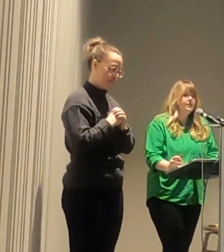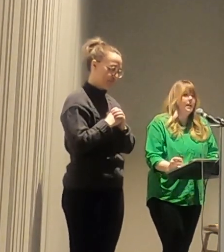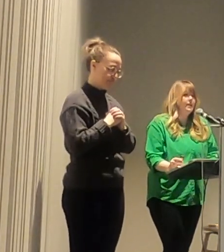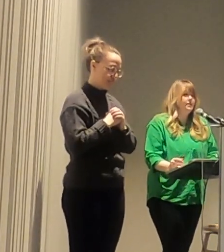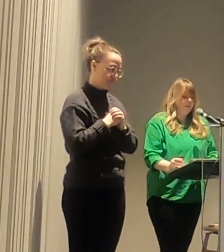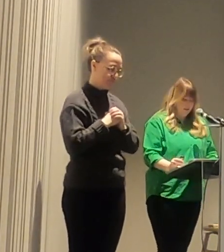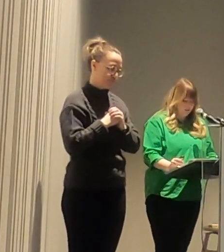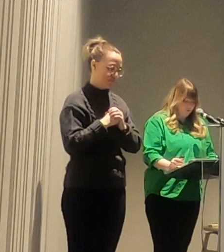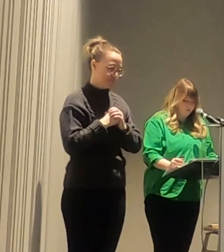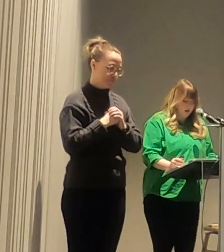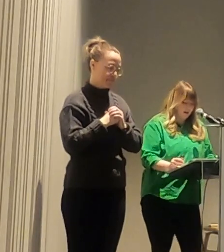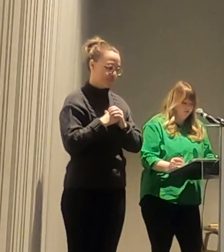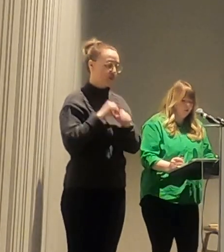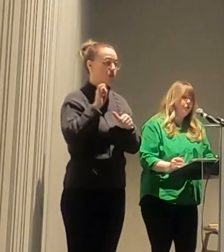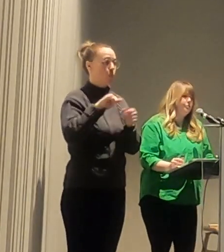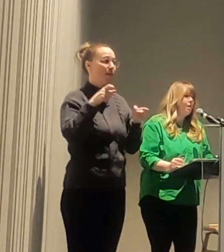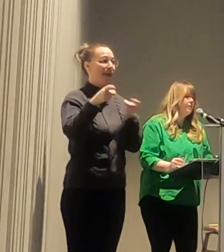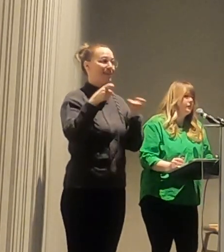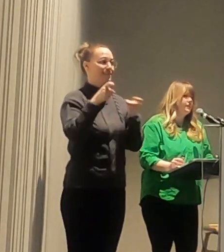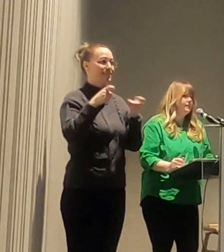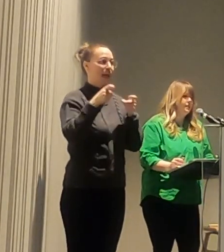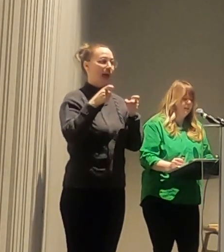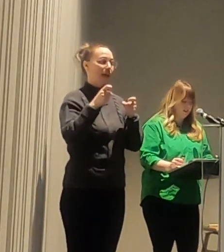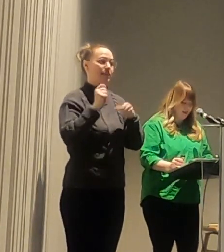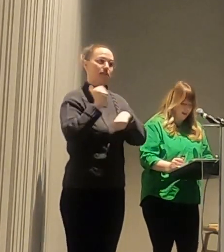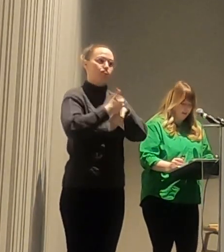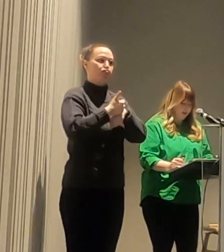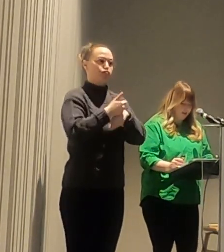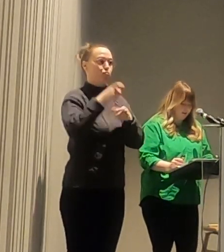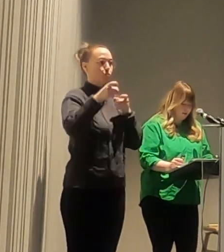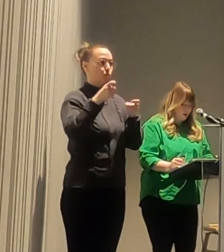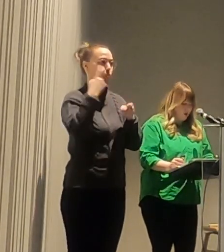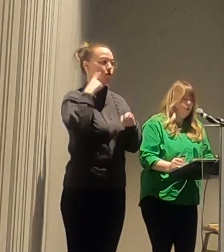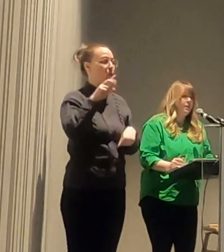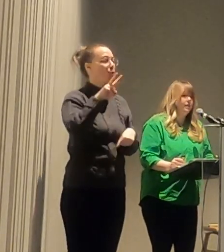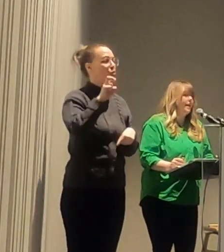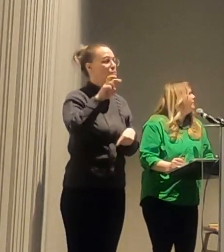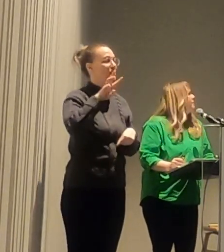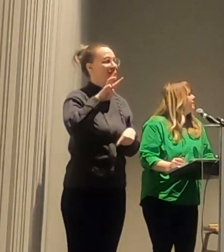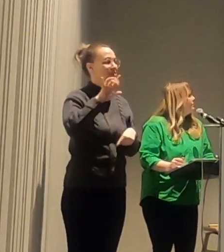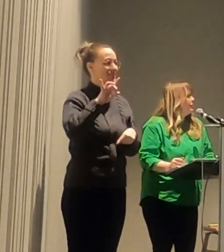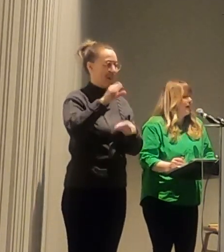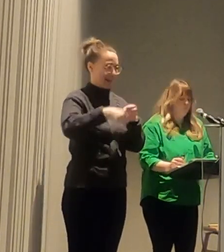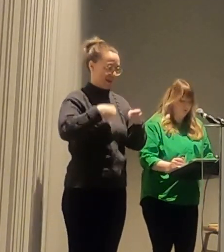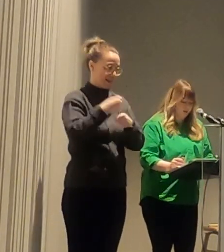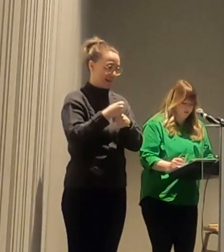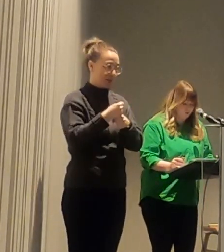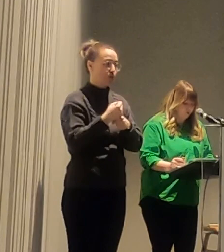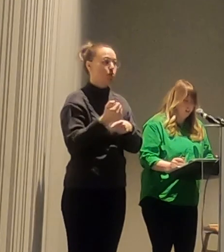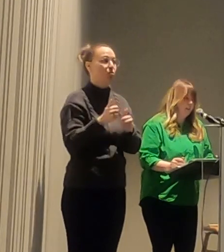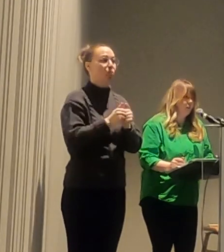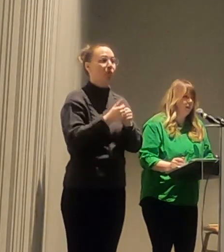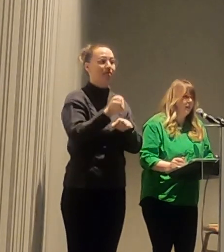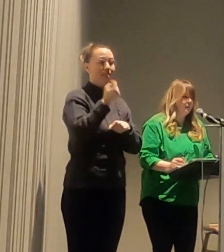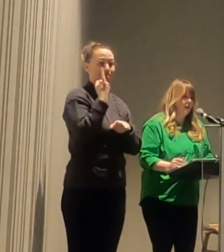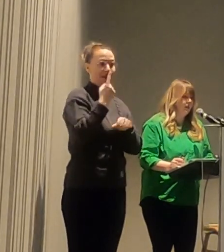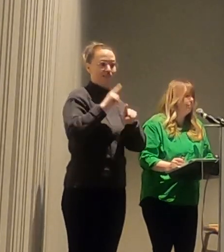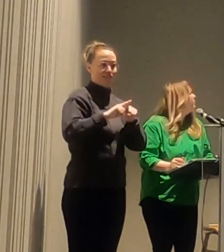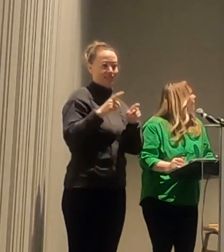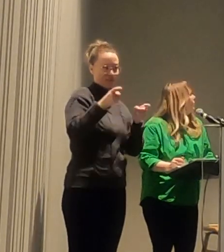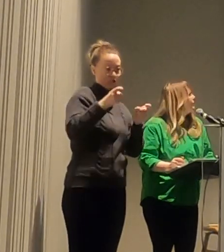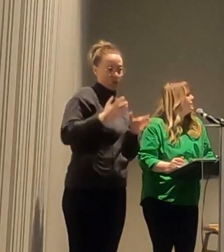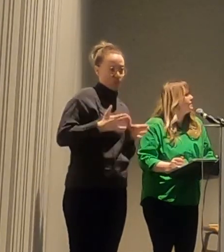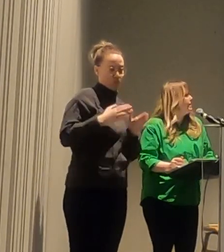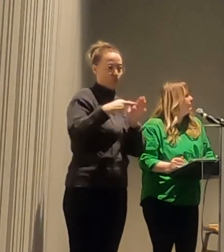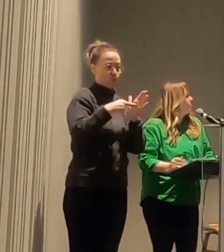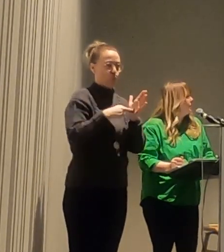So the Qing Dynasty would reign for 268 years, with 11 different emperors ruling during that